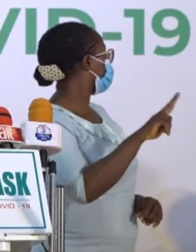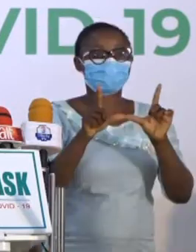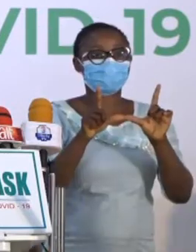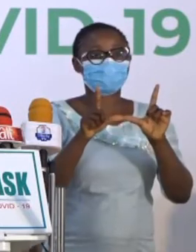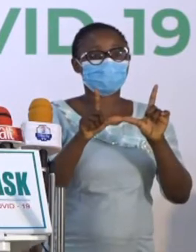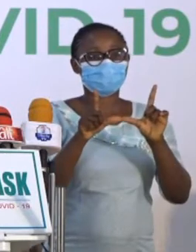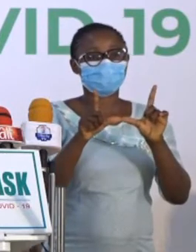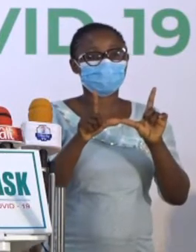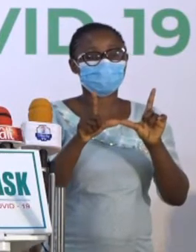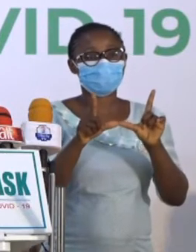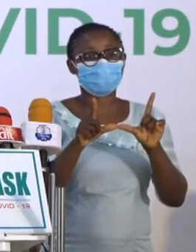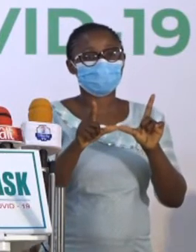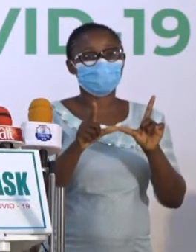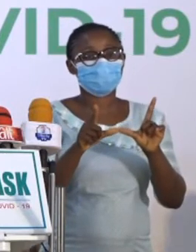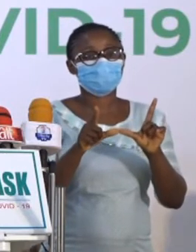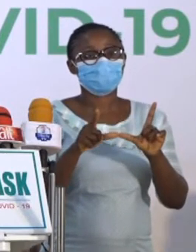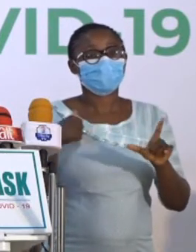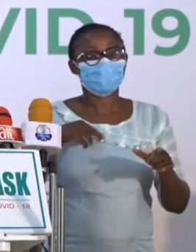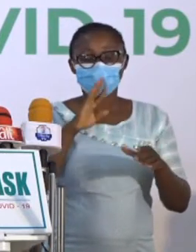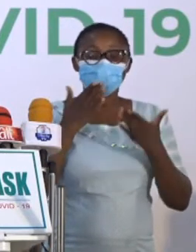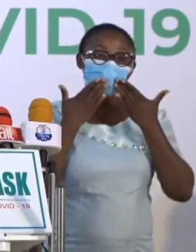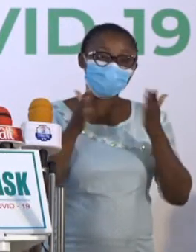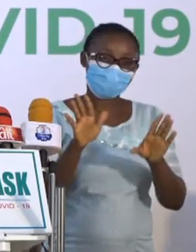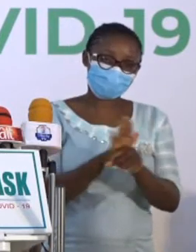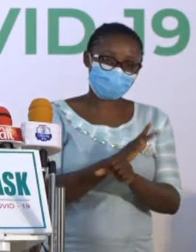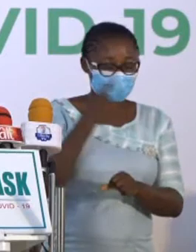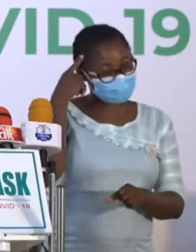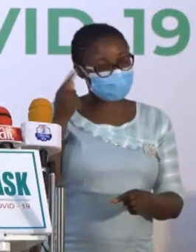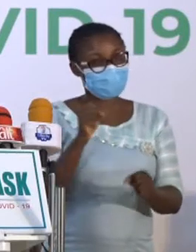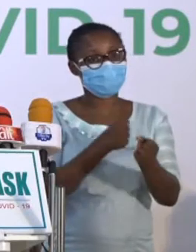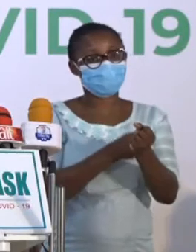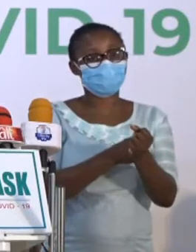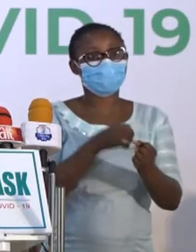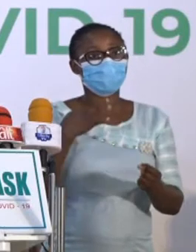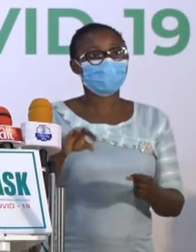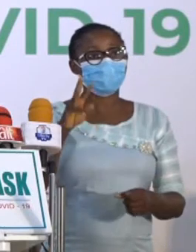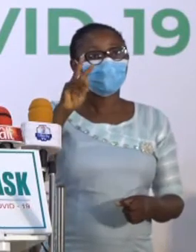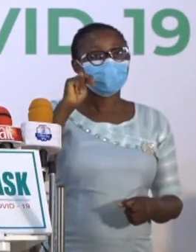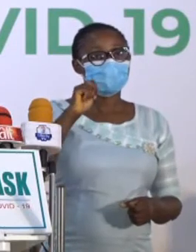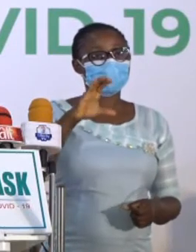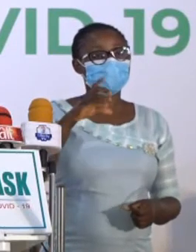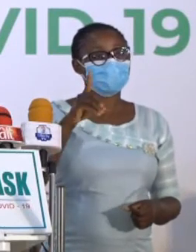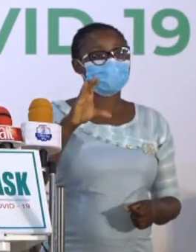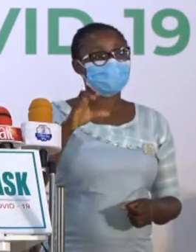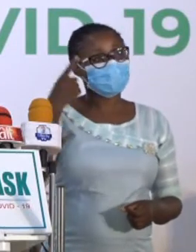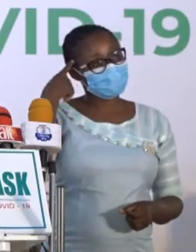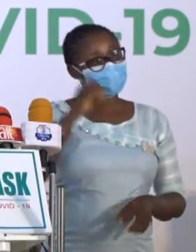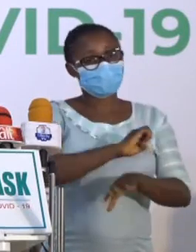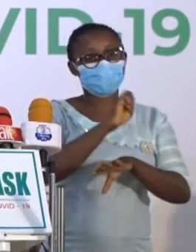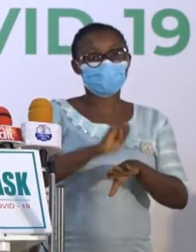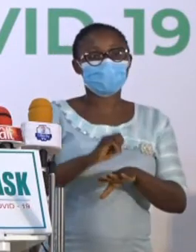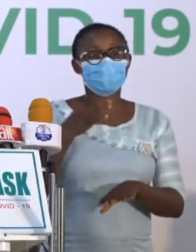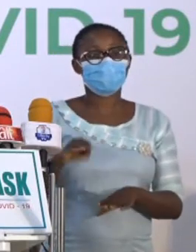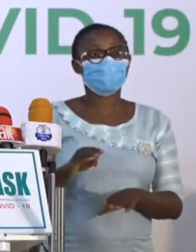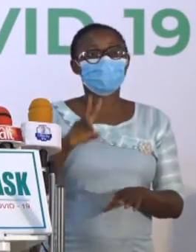covid19.ncdc.gov.ng. Of course, we are grateful for the support of the Africa CDC, for the engagement of 200